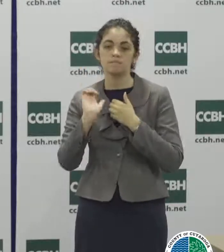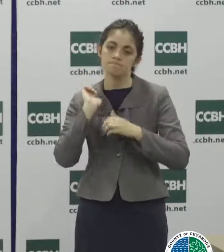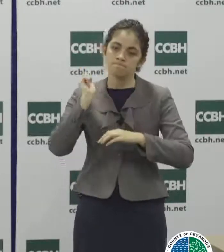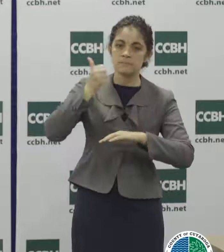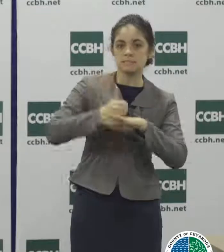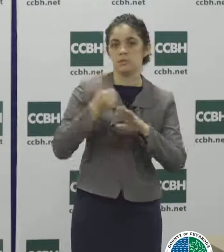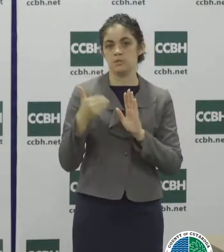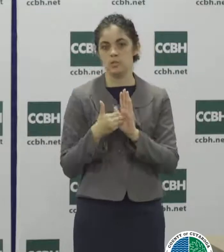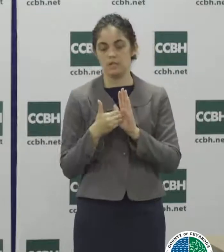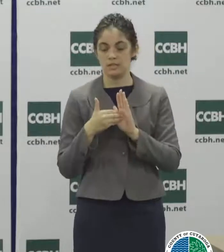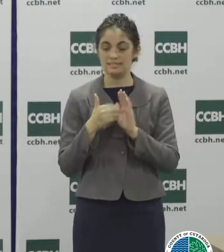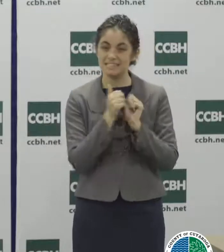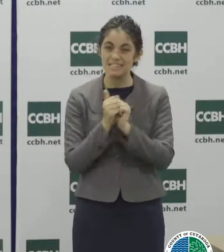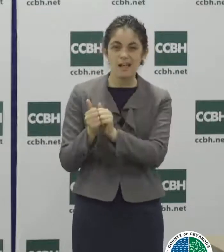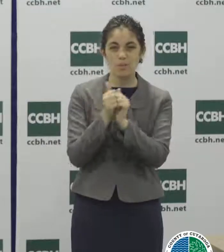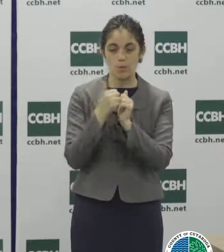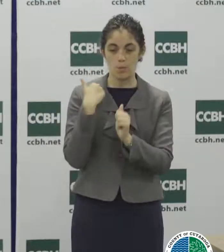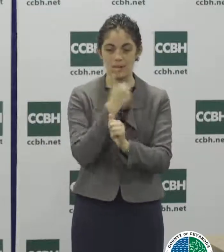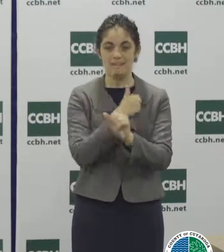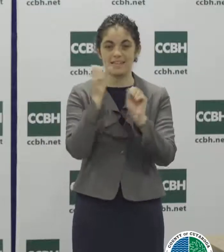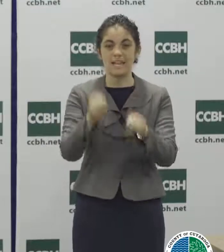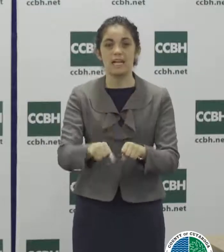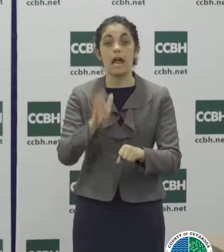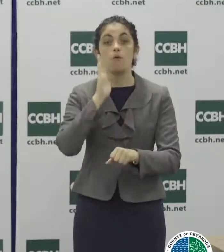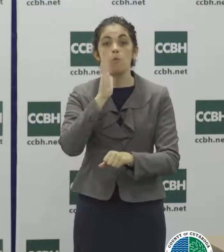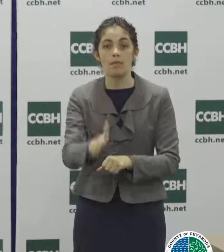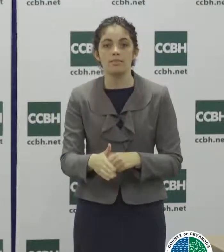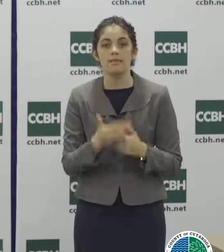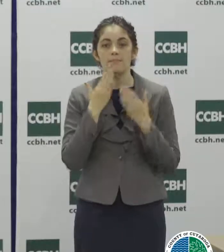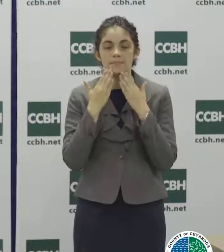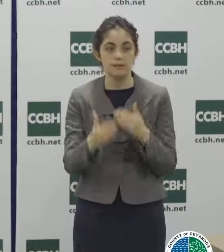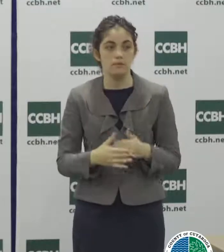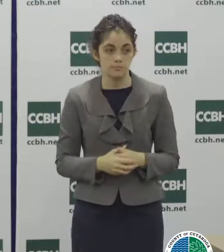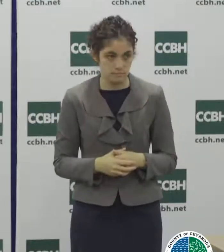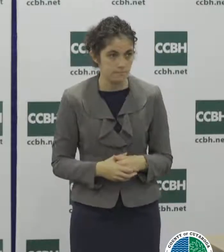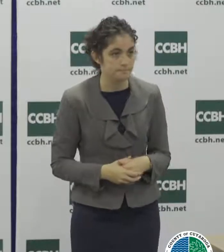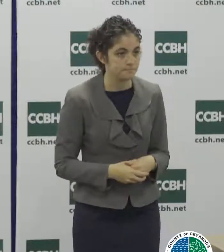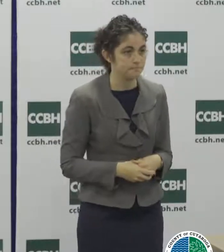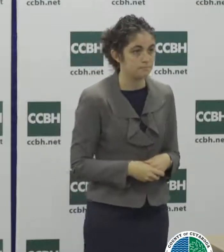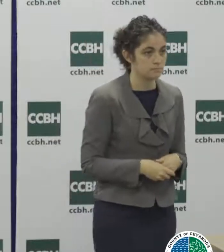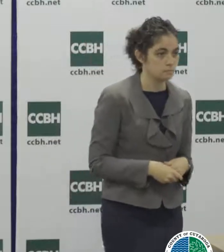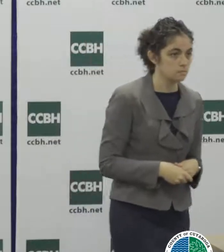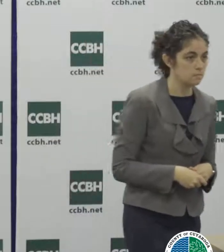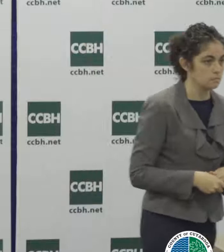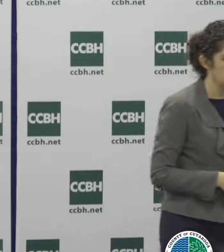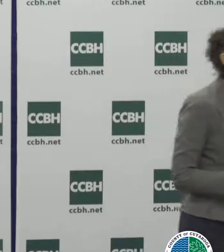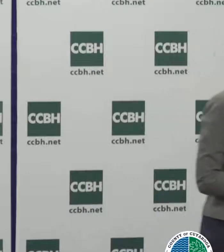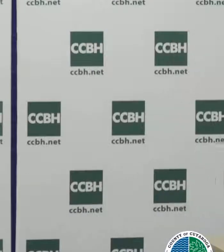feet. Together, we can and we will do this. Thank you.